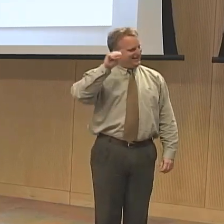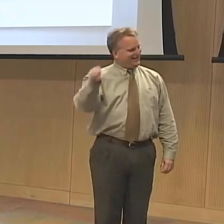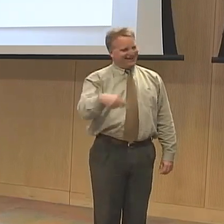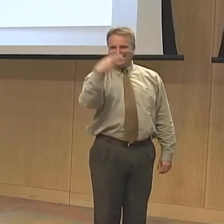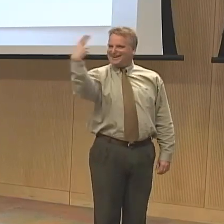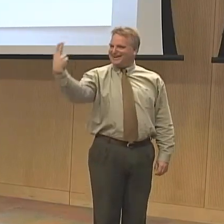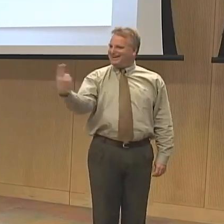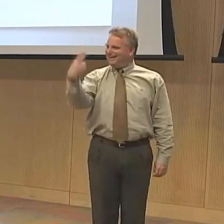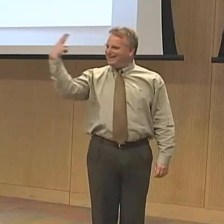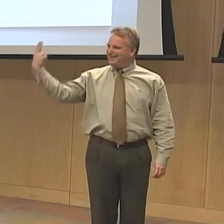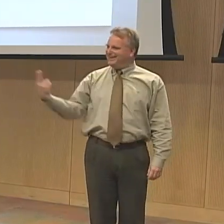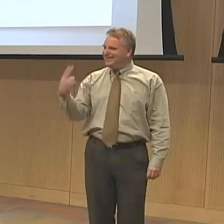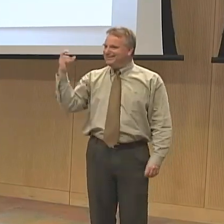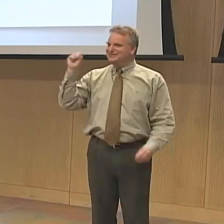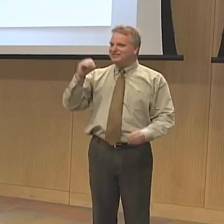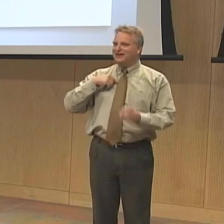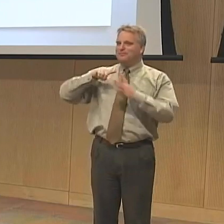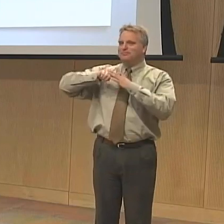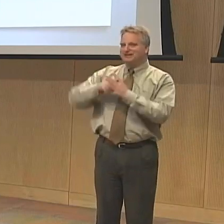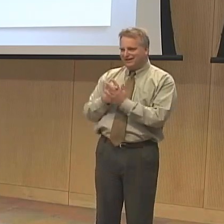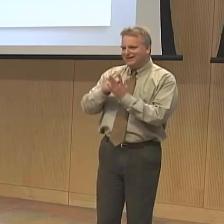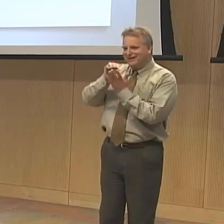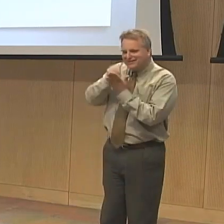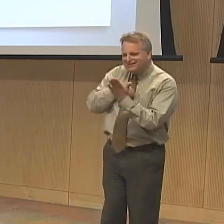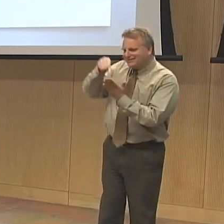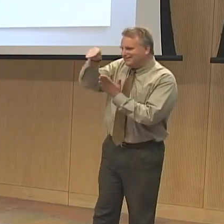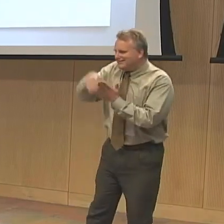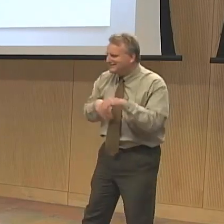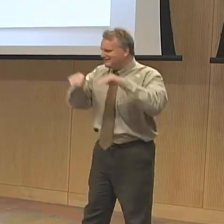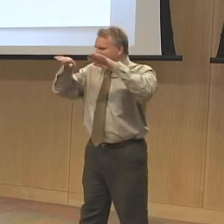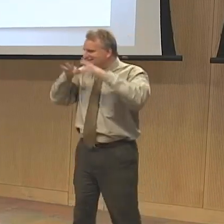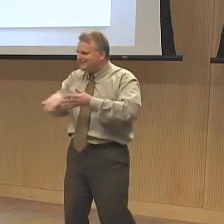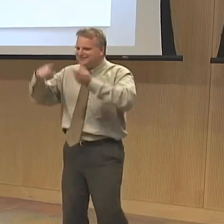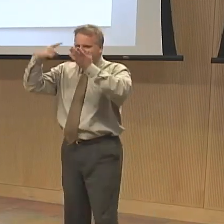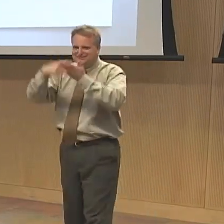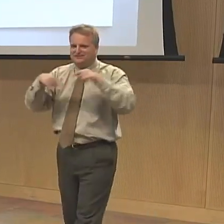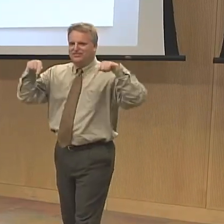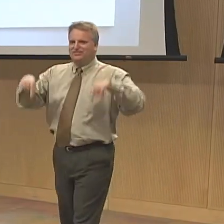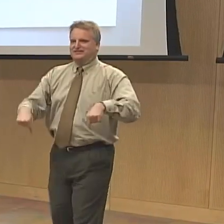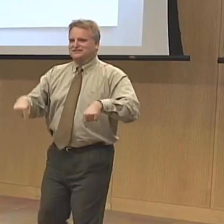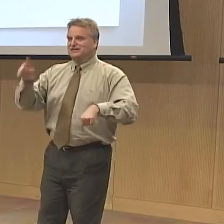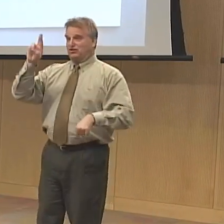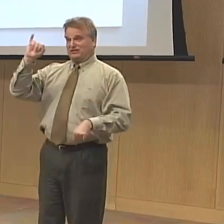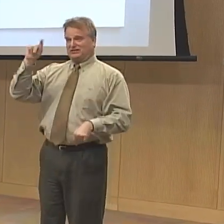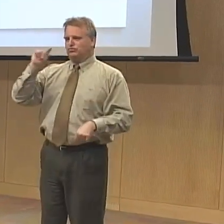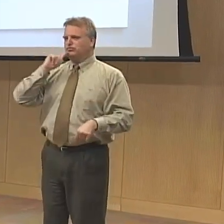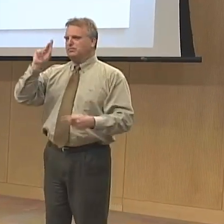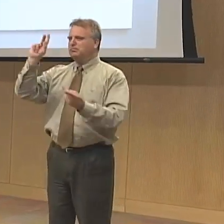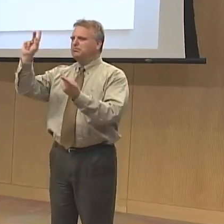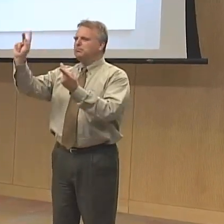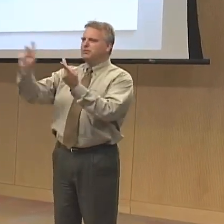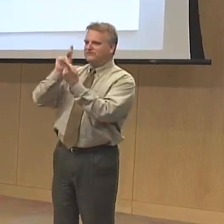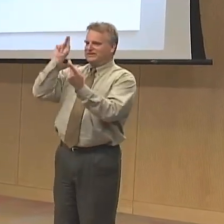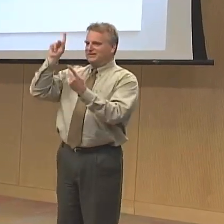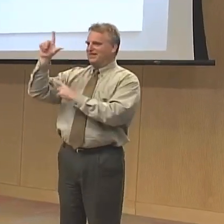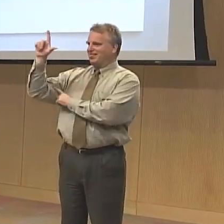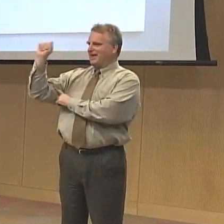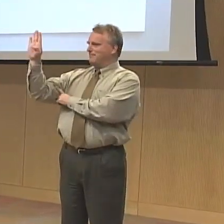Realizing this, I began to investigate and write about this dynamic. RIT was the perfect laboratory for